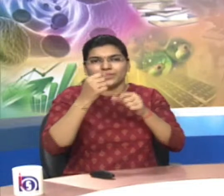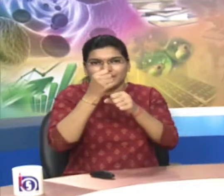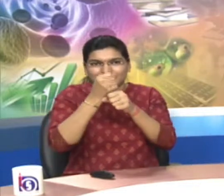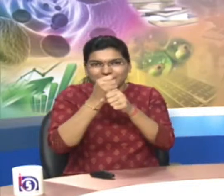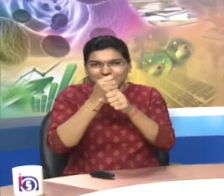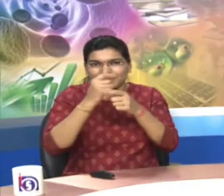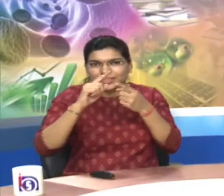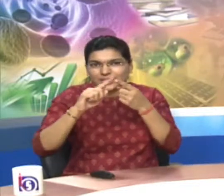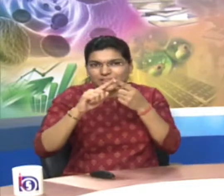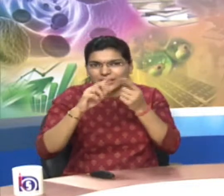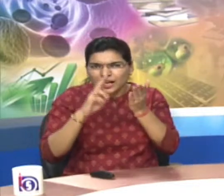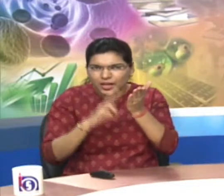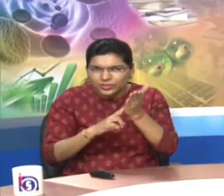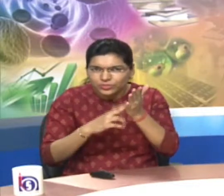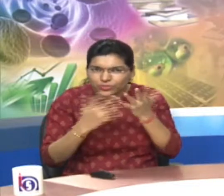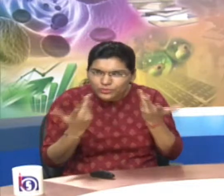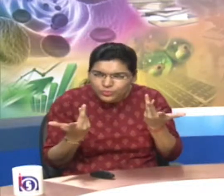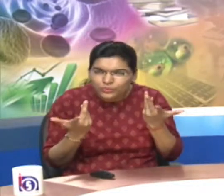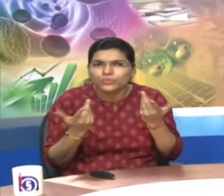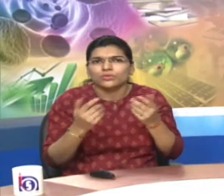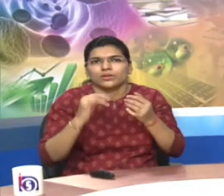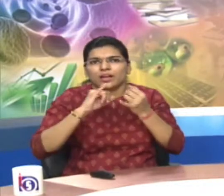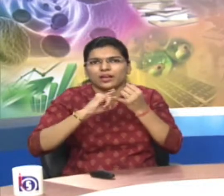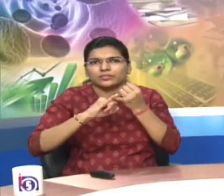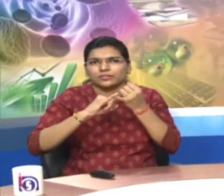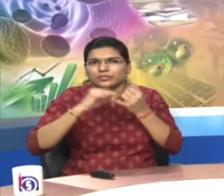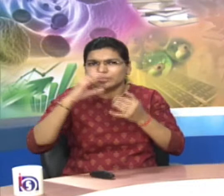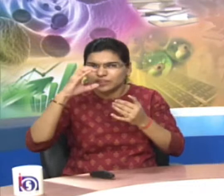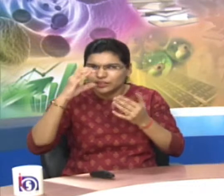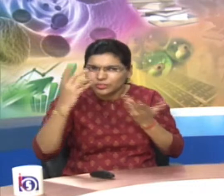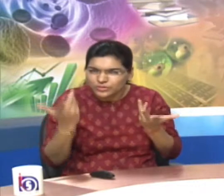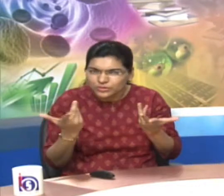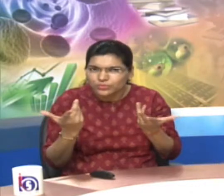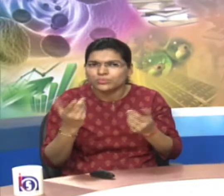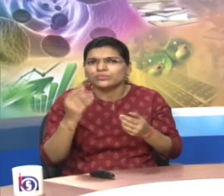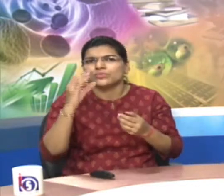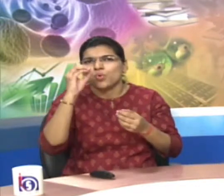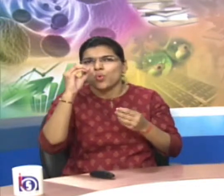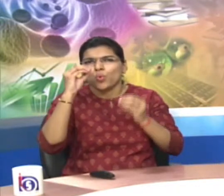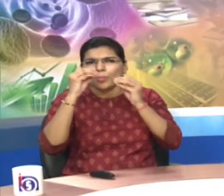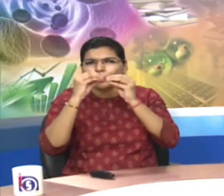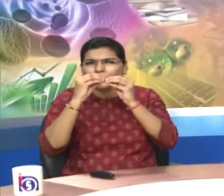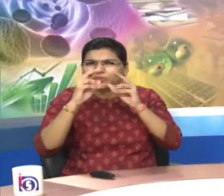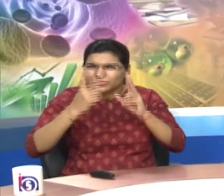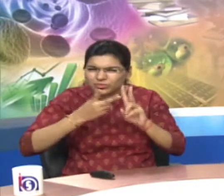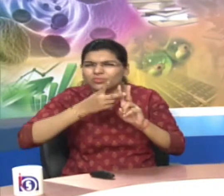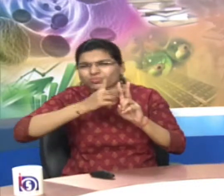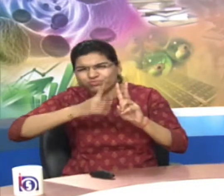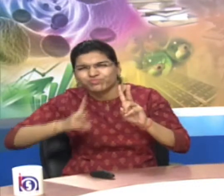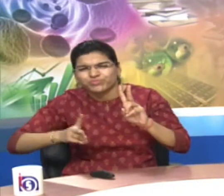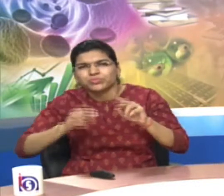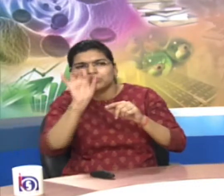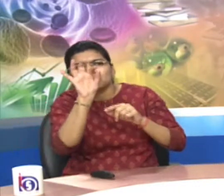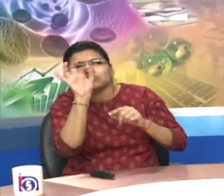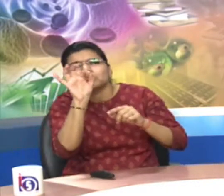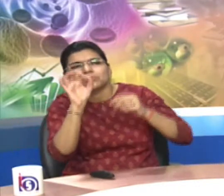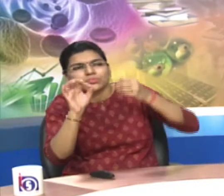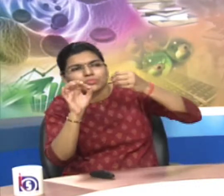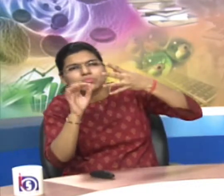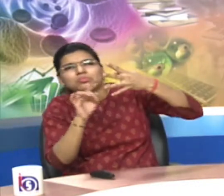Similarly, you can put the gender or the caste, SC, ST